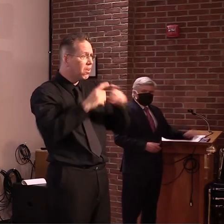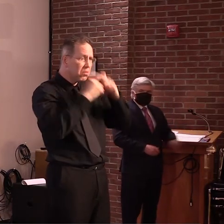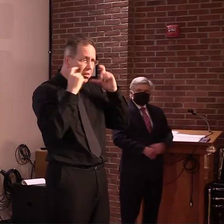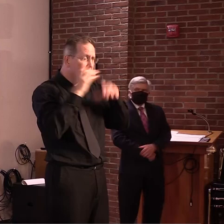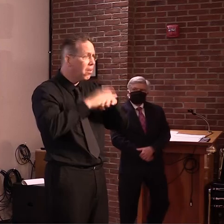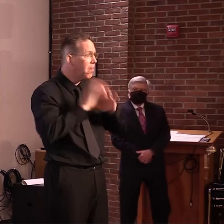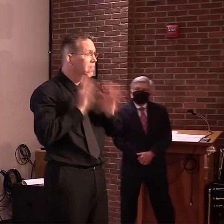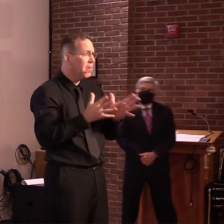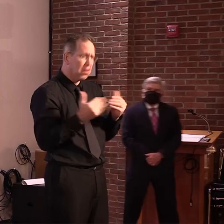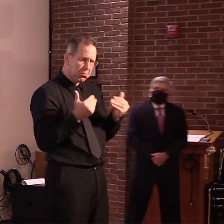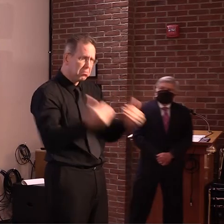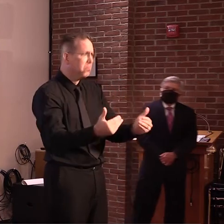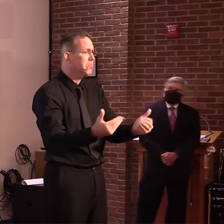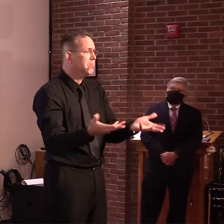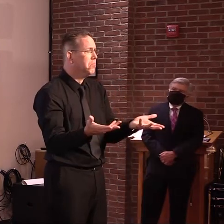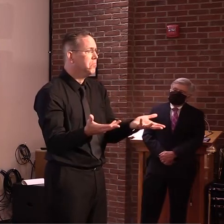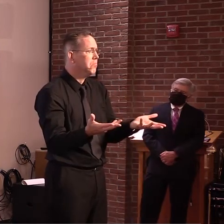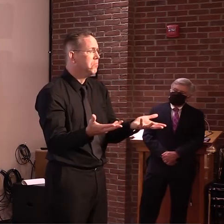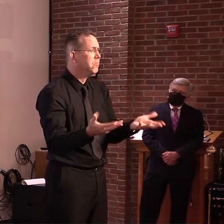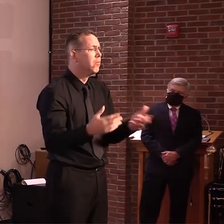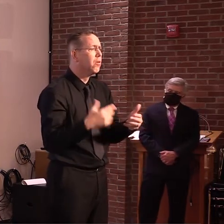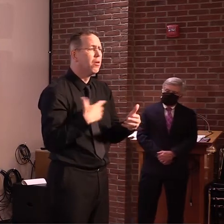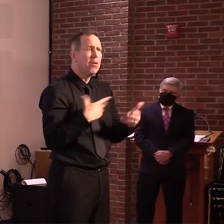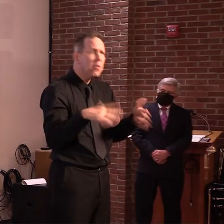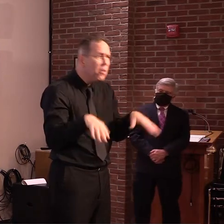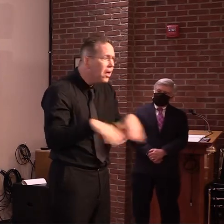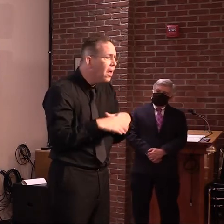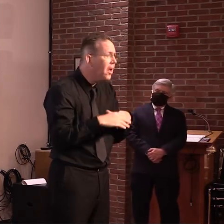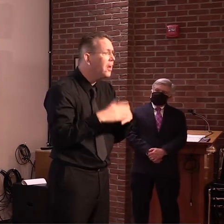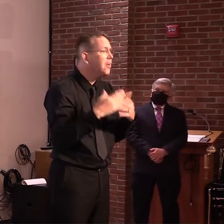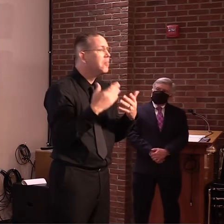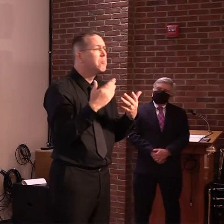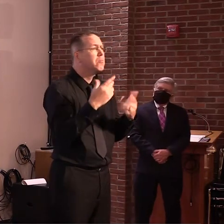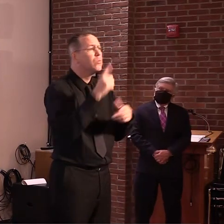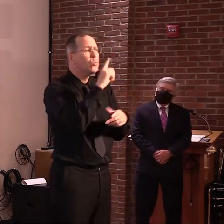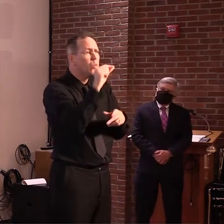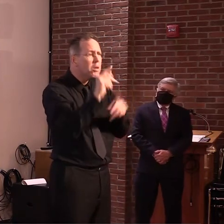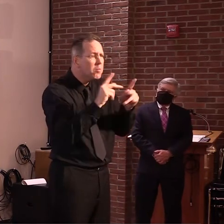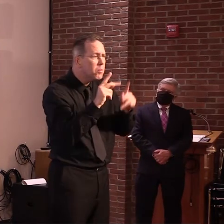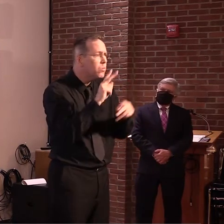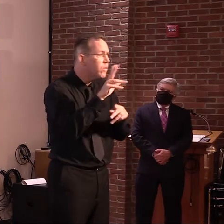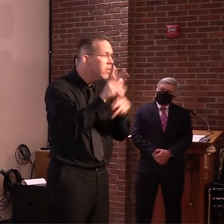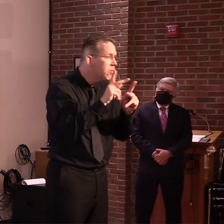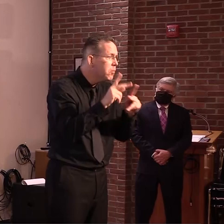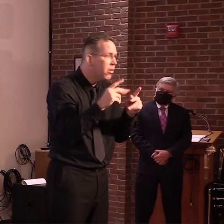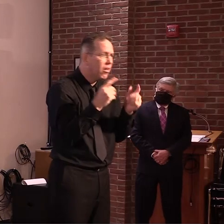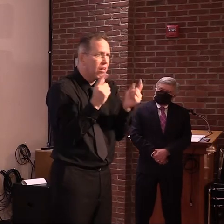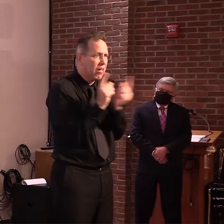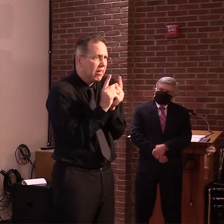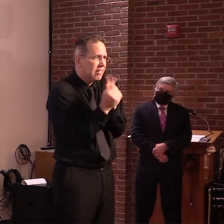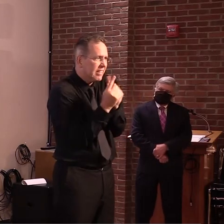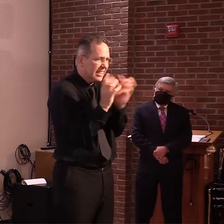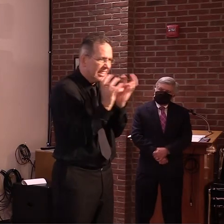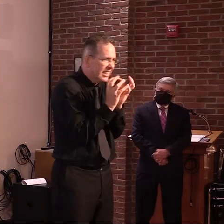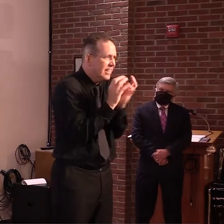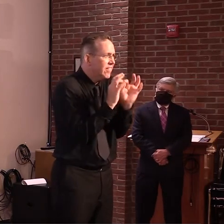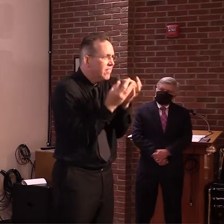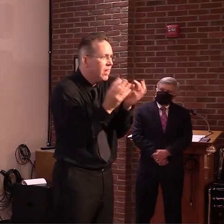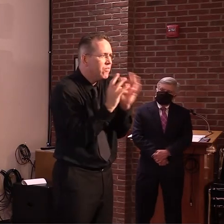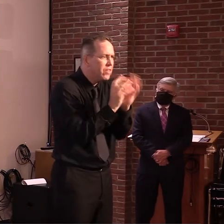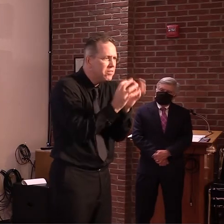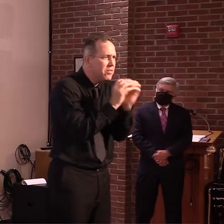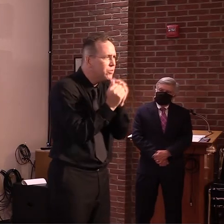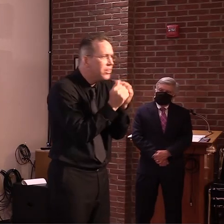Obviously, if it was a wedding and it was 20 people and they're all living in the same home anyways and they're all together all the time, probably